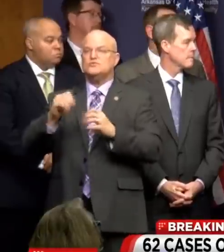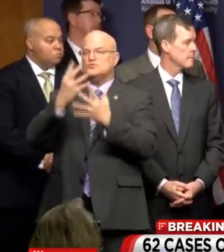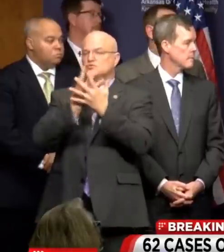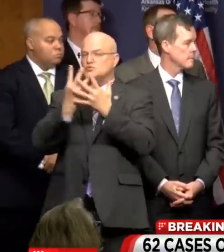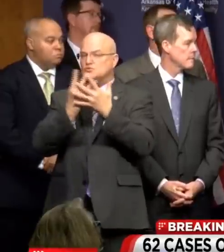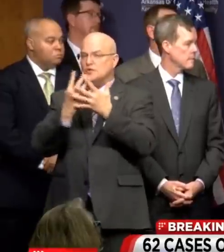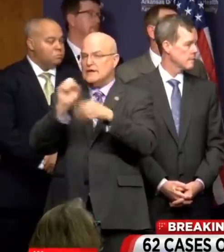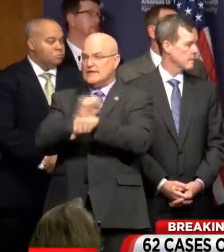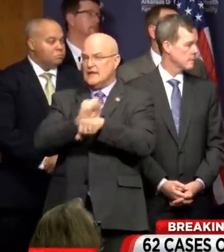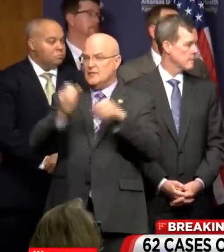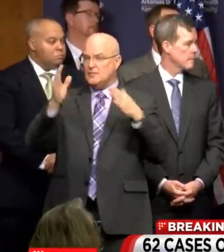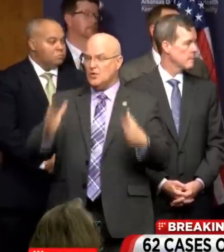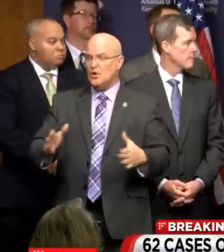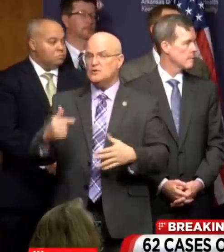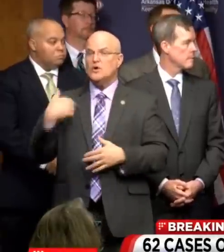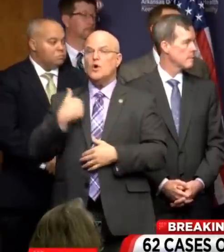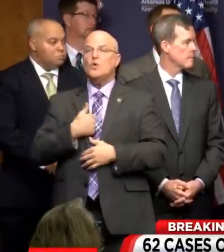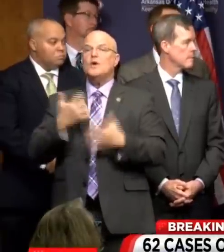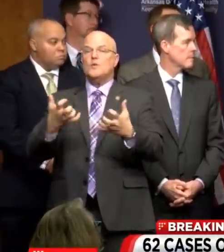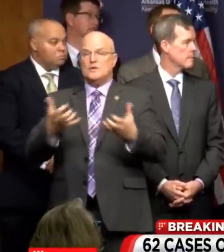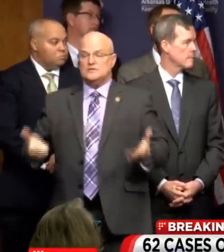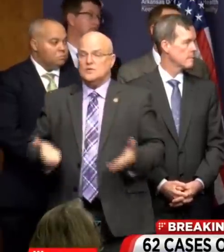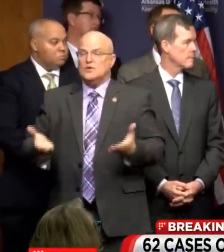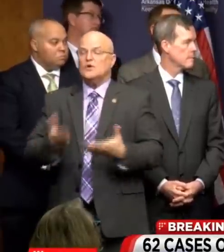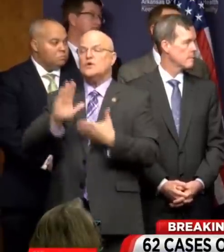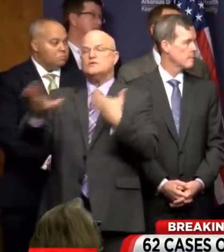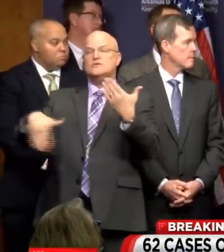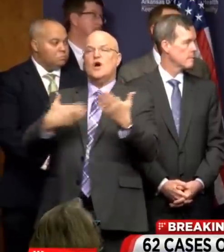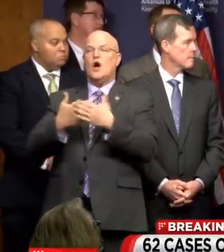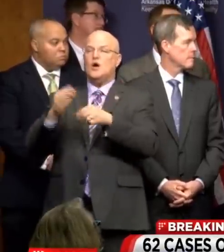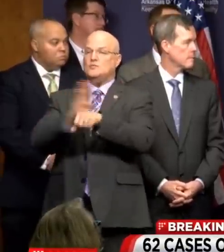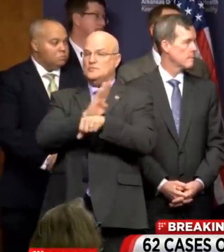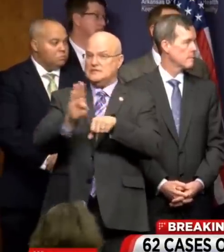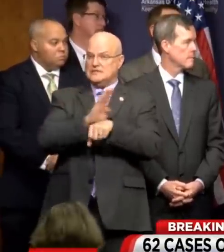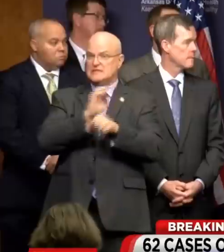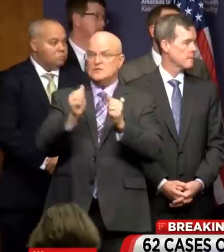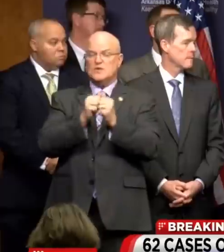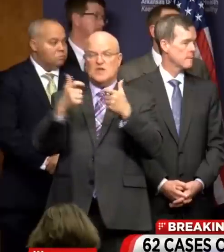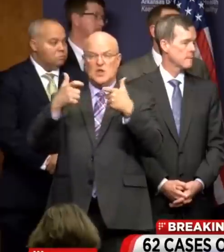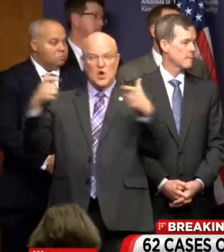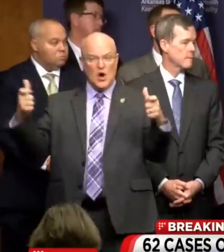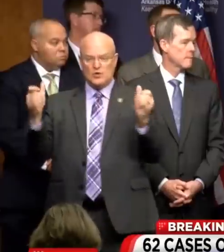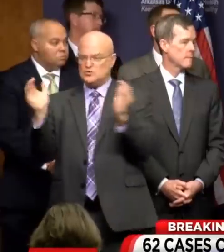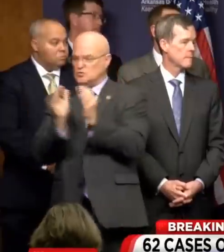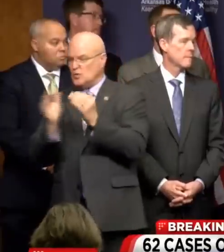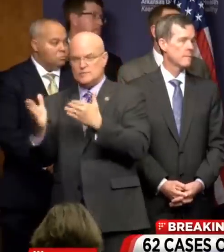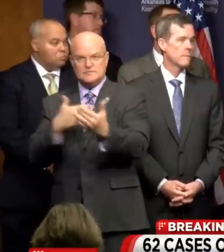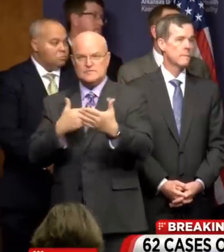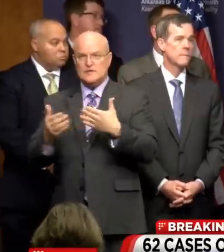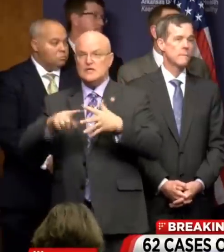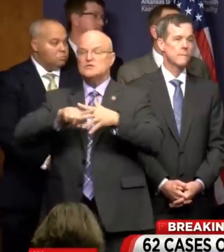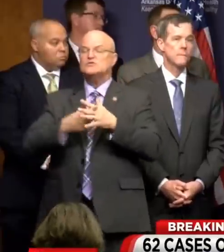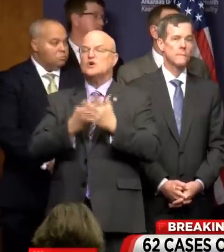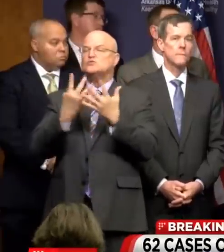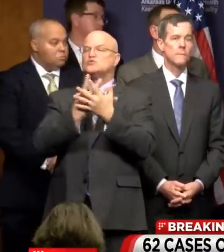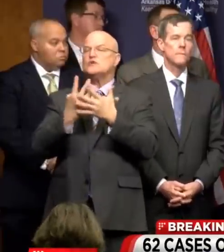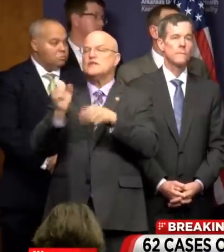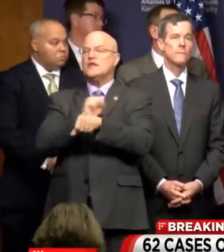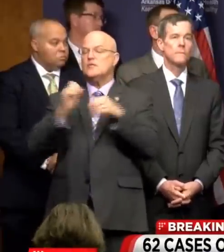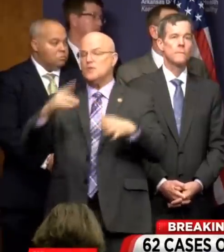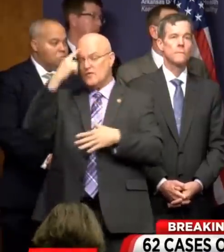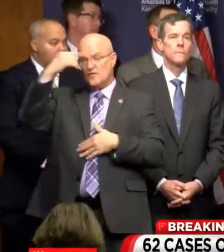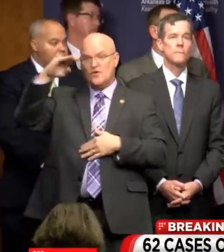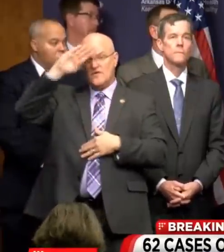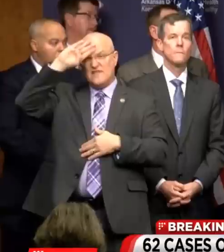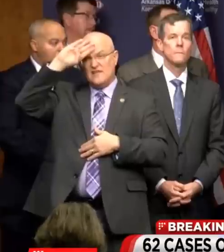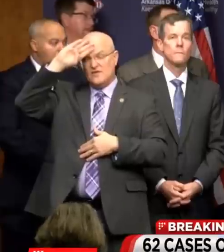screen their employees, we would like to encourage all businesses, whether large or small, to start screening their employees for